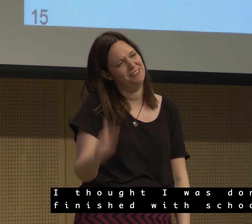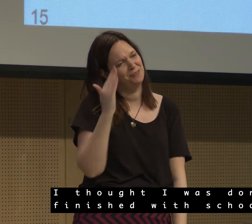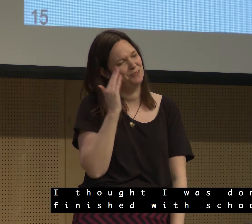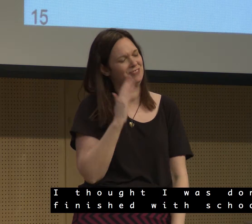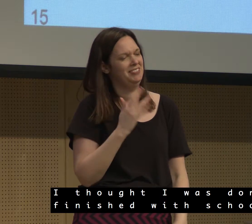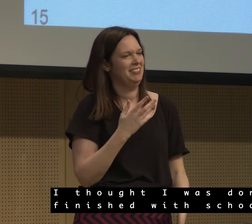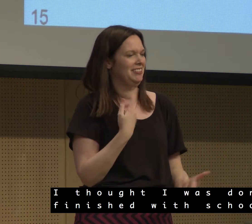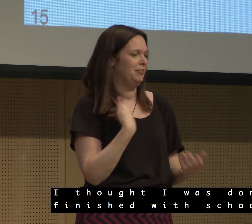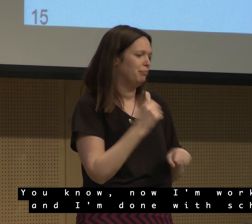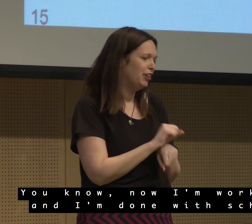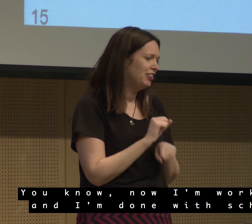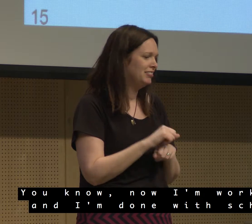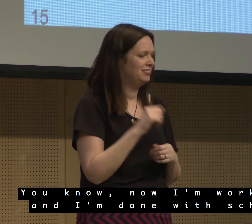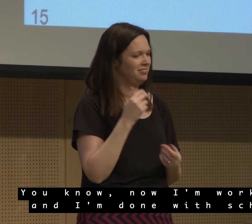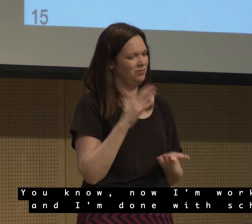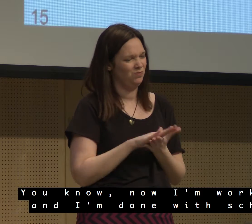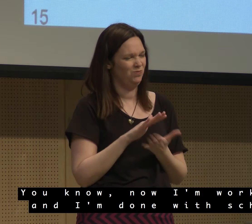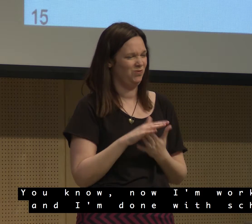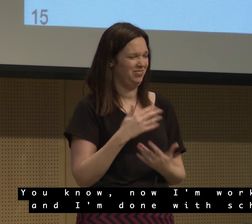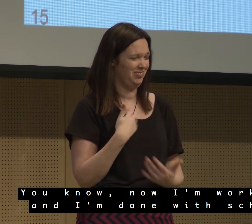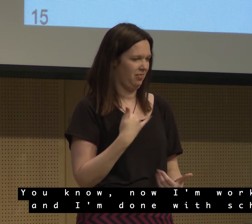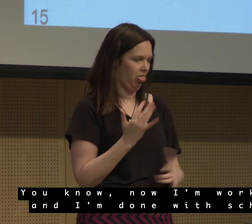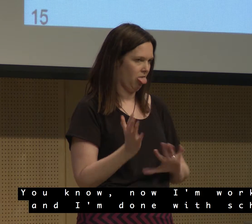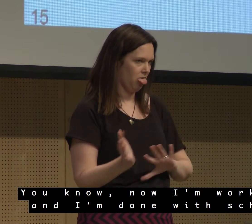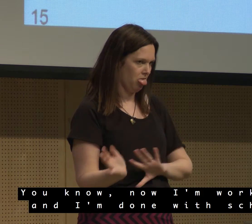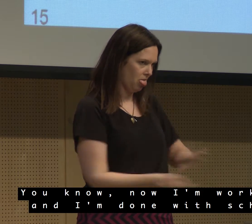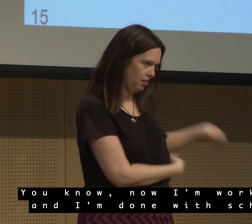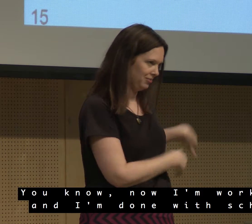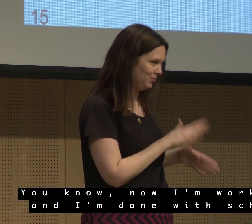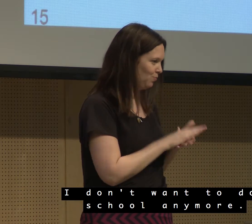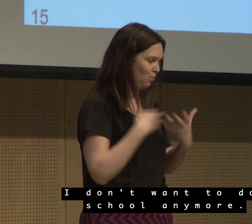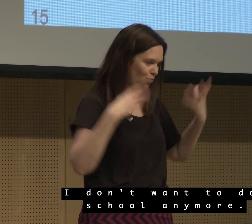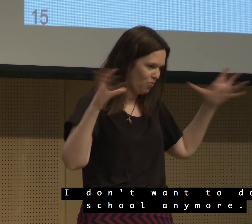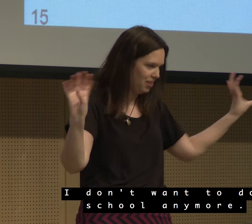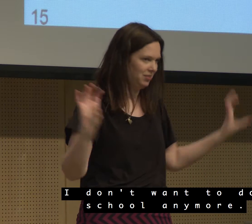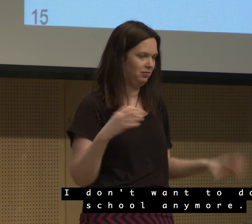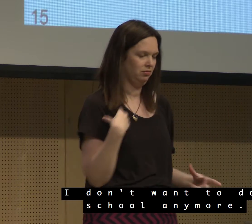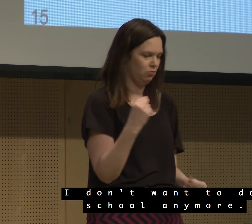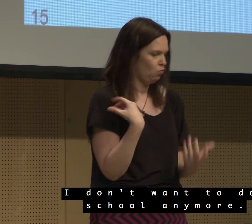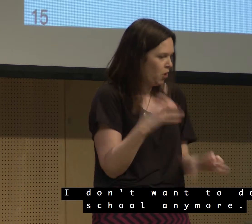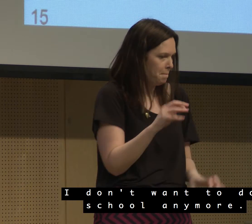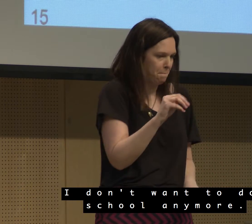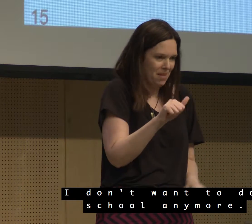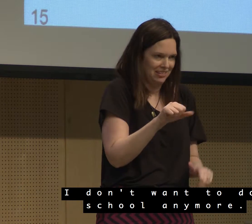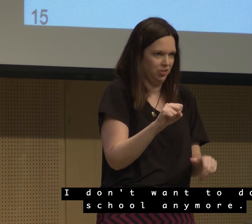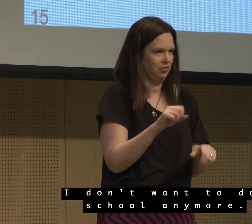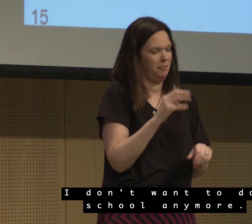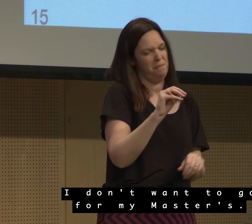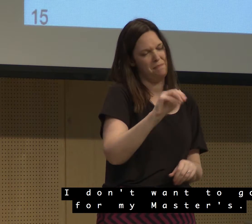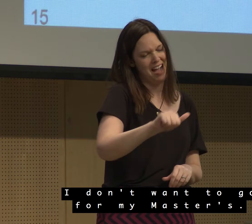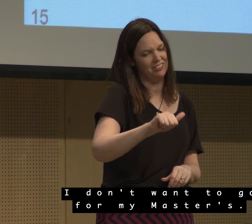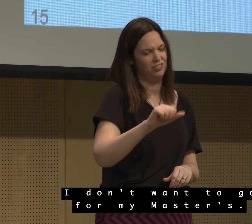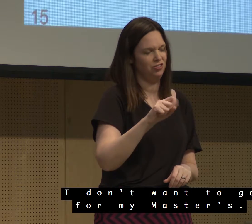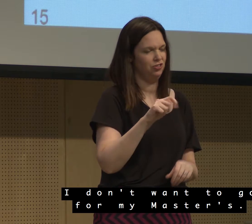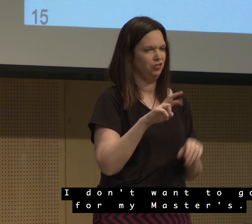school. You know, now I'm working and I'm done with school. I don't want to do school anymore. I don't want to go